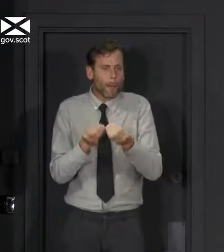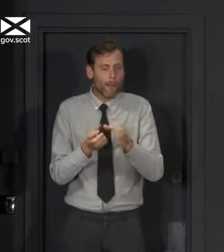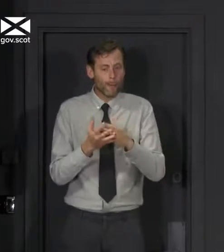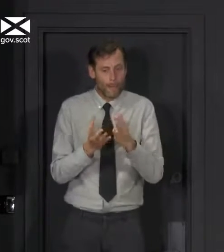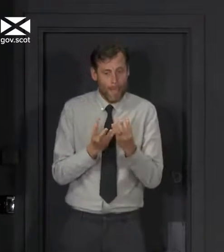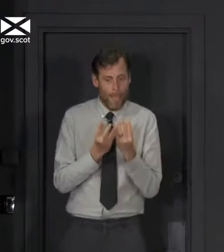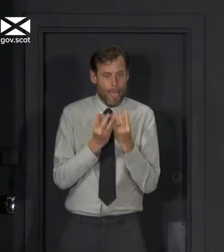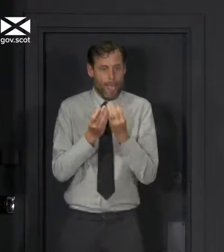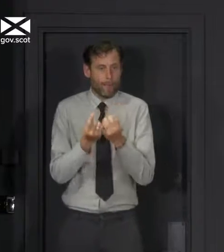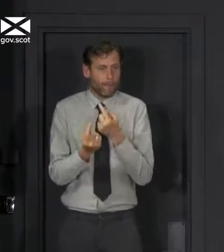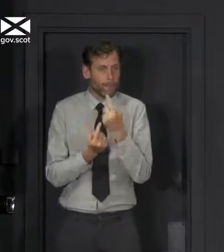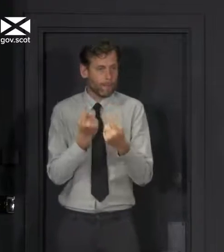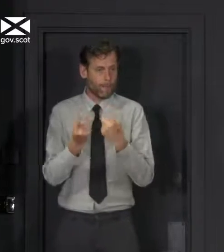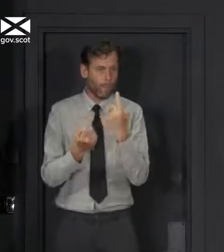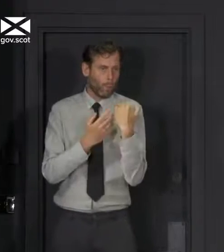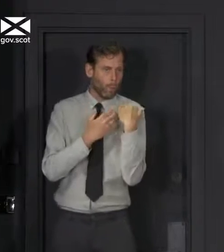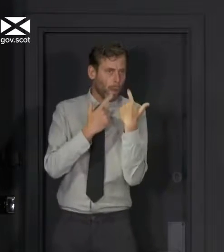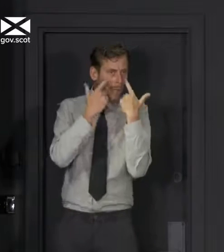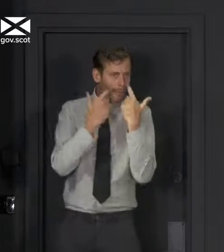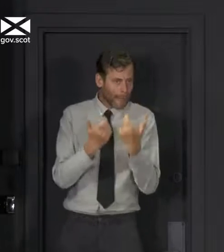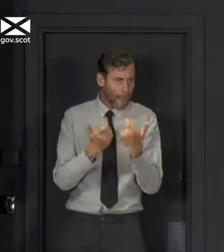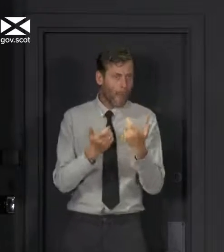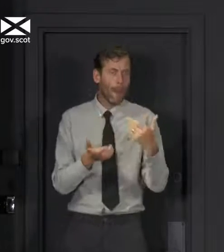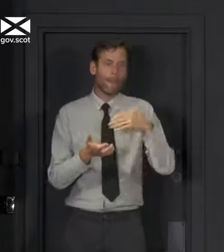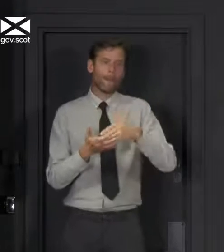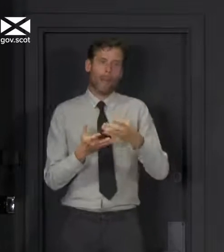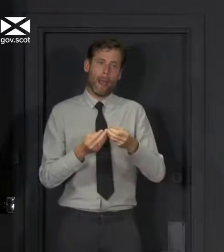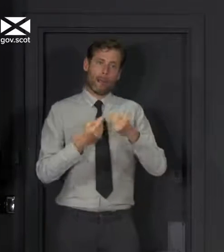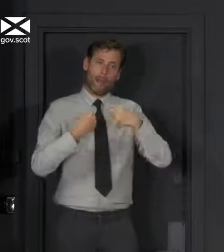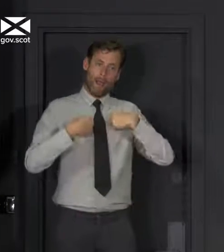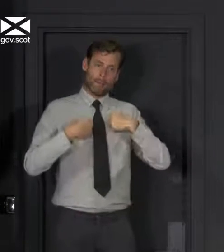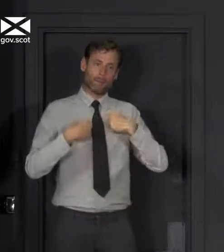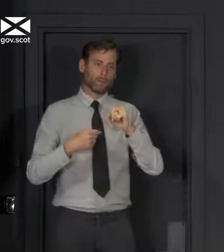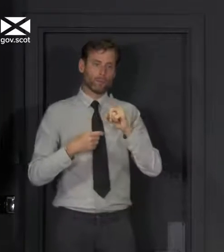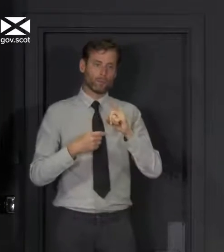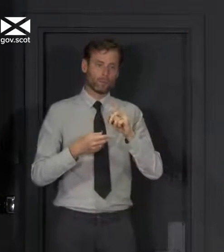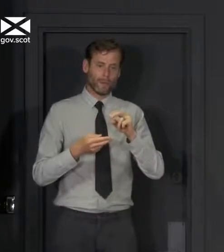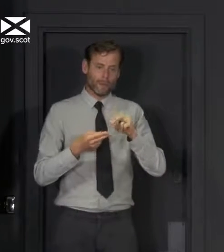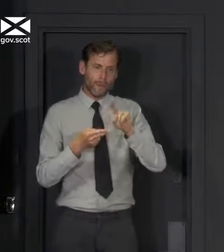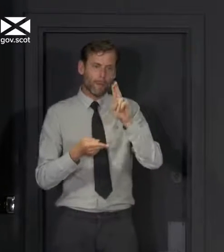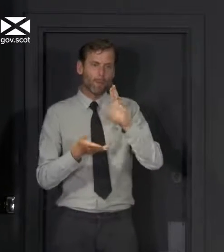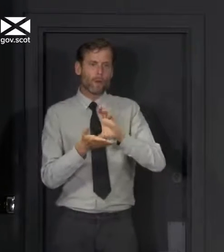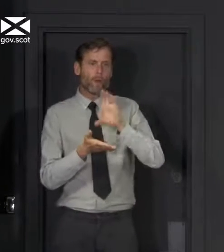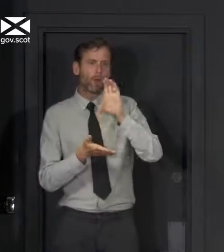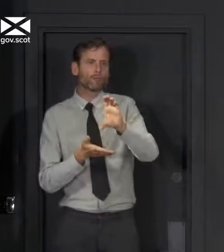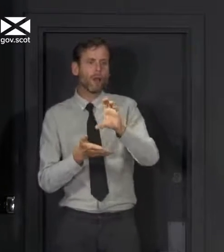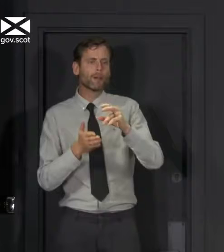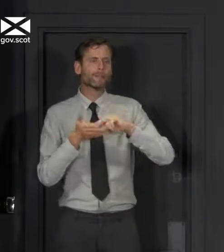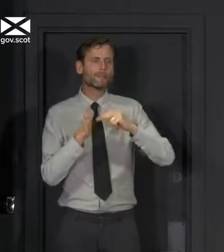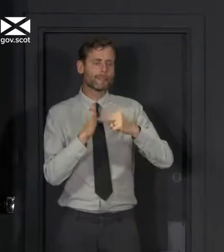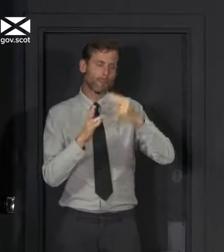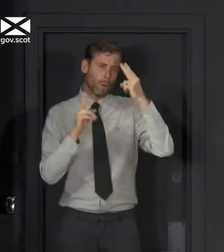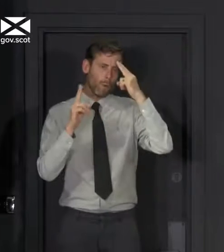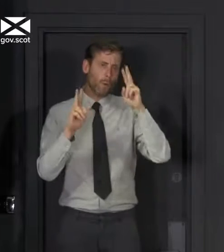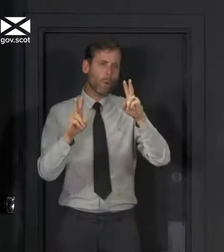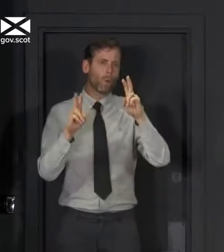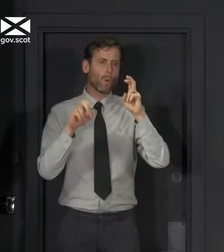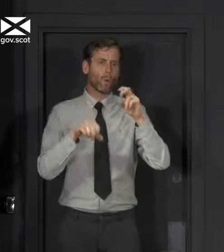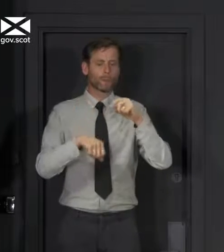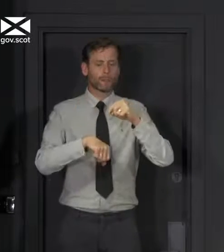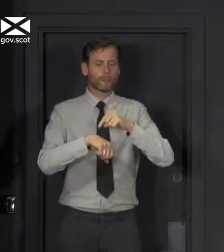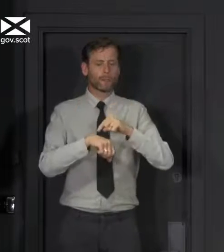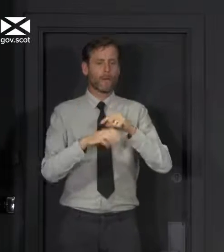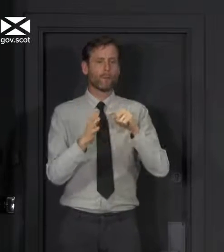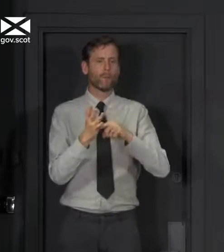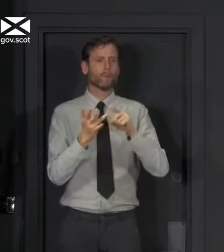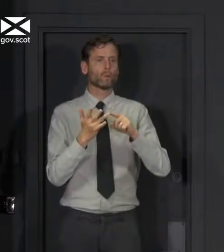life. It will also help us to expand our small grant scheme called Time to Live. It's a small, but